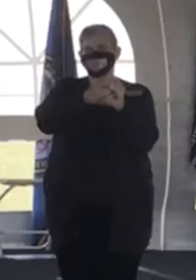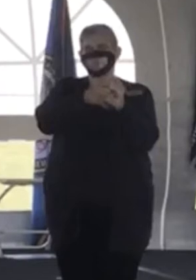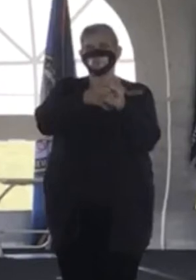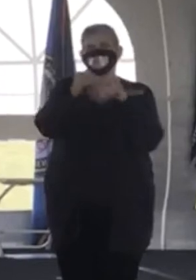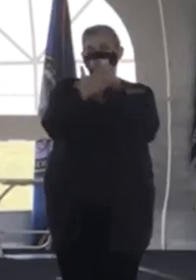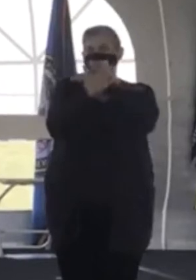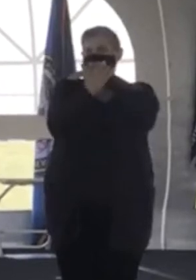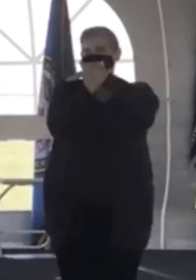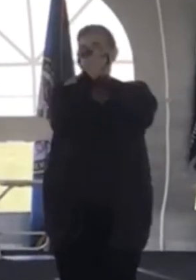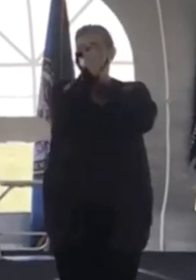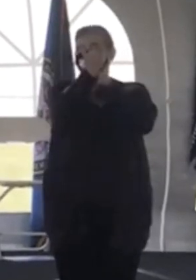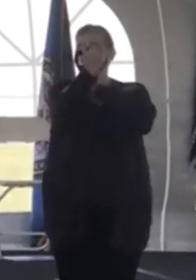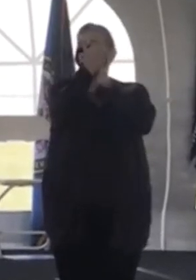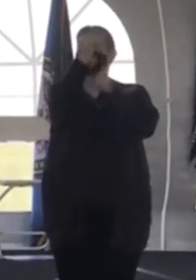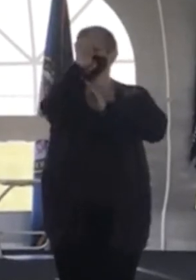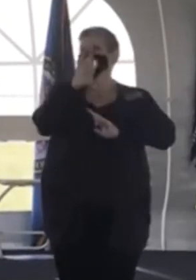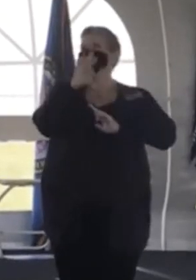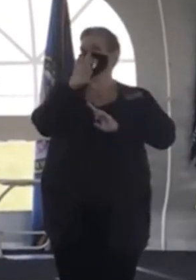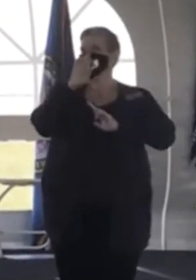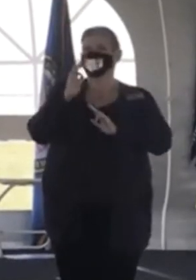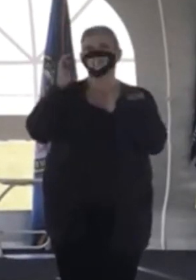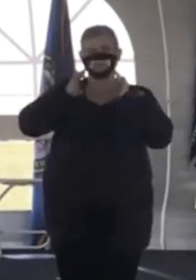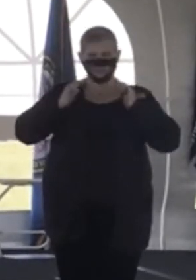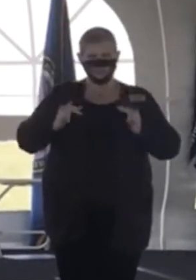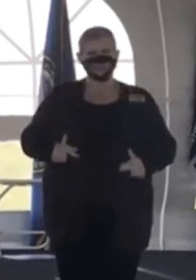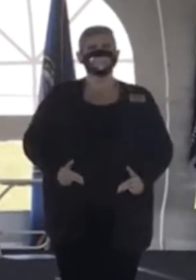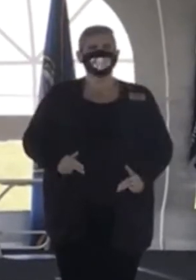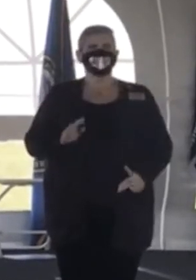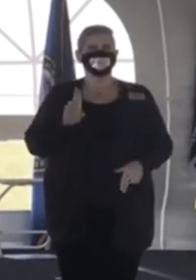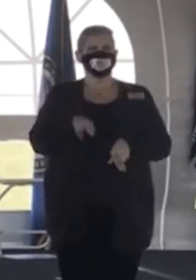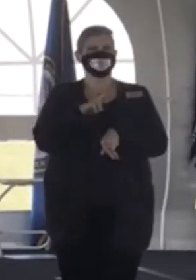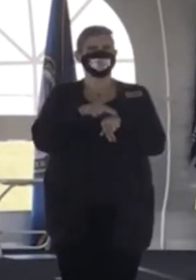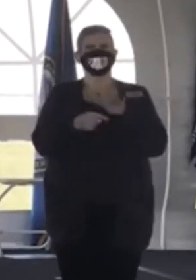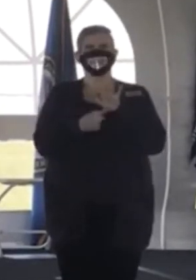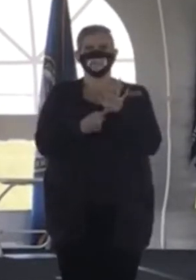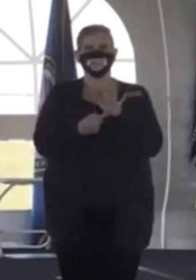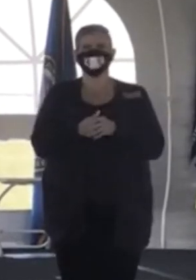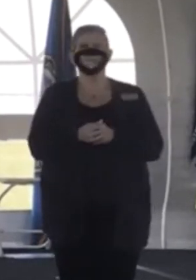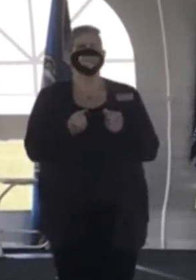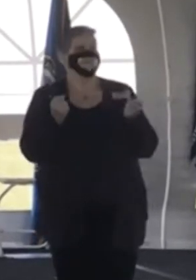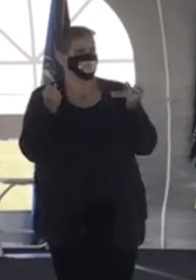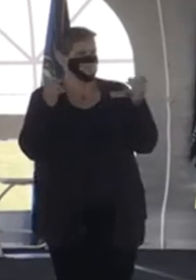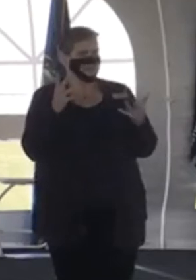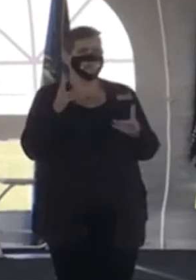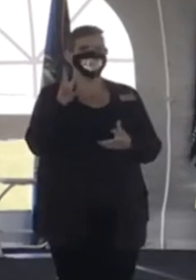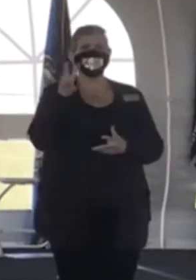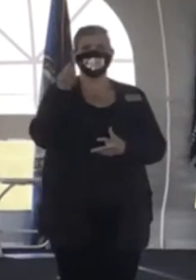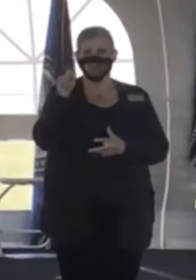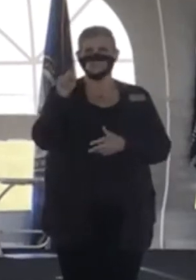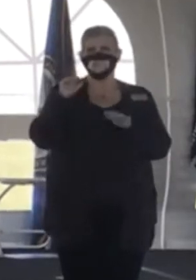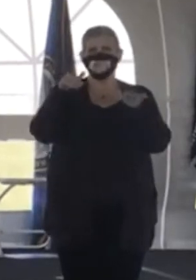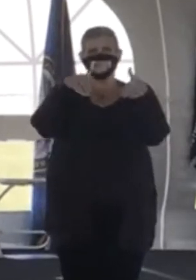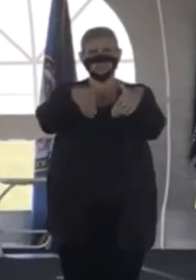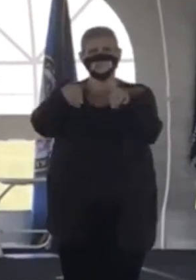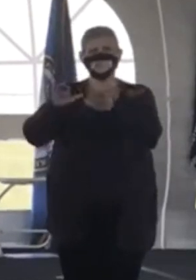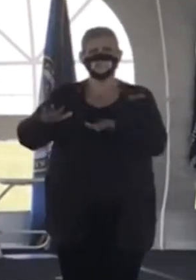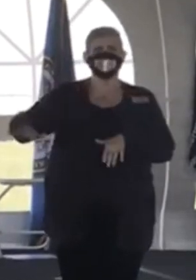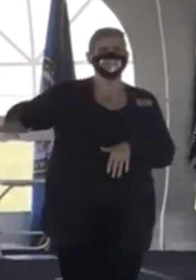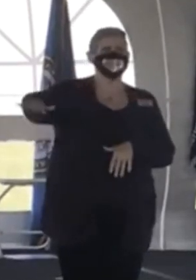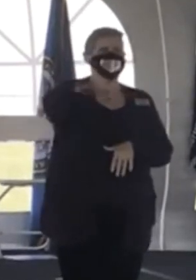on the uniform of this nation. There are many veteran cemeteries across this